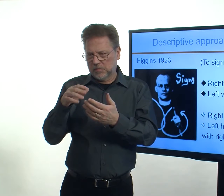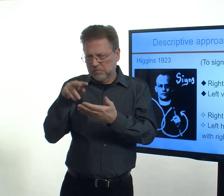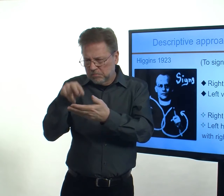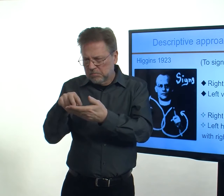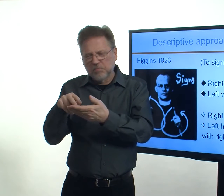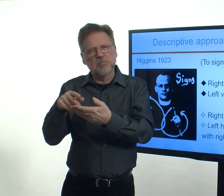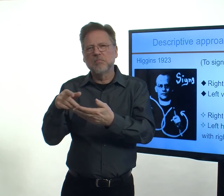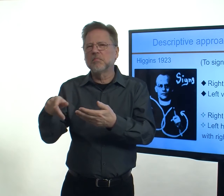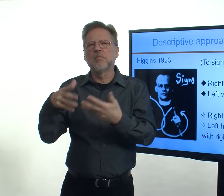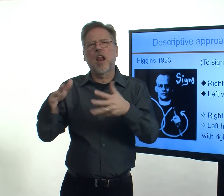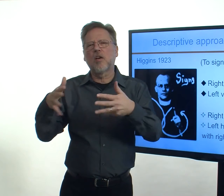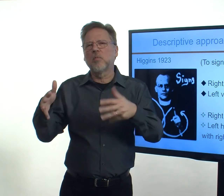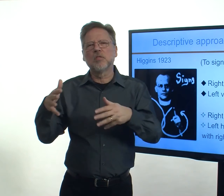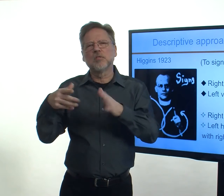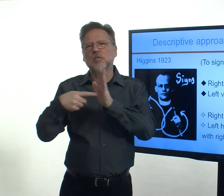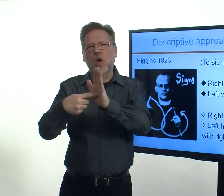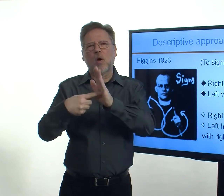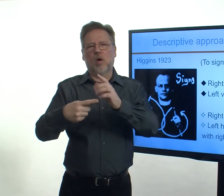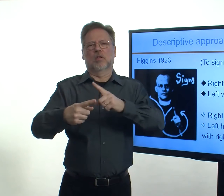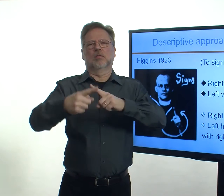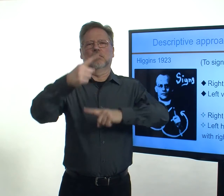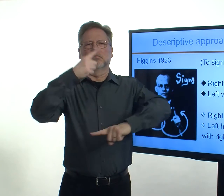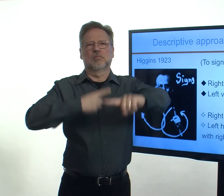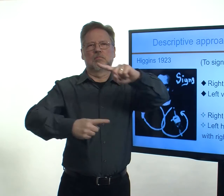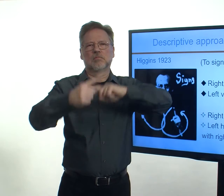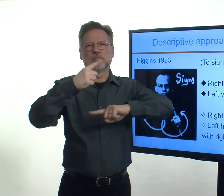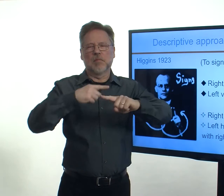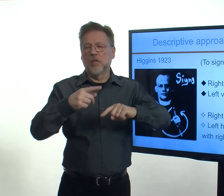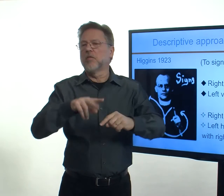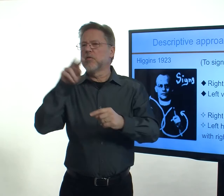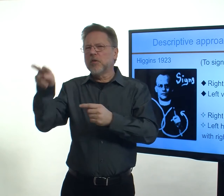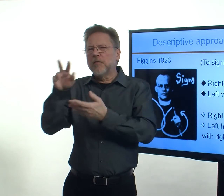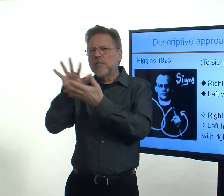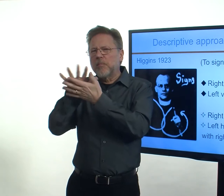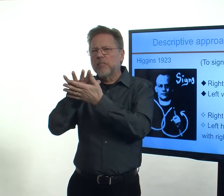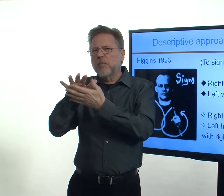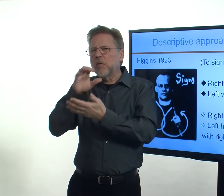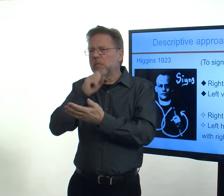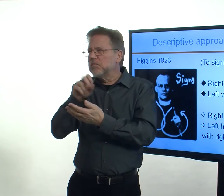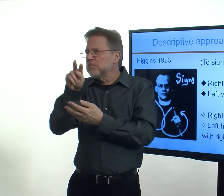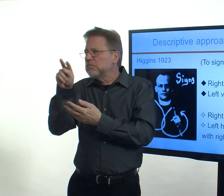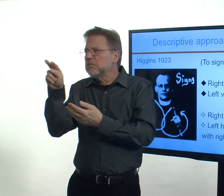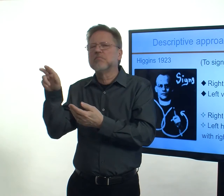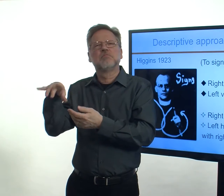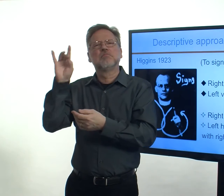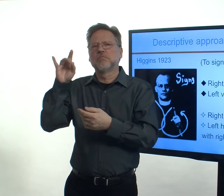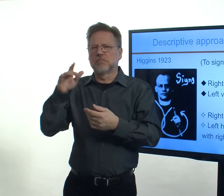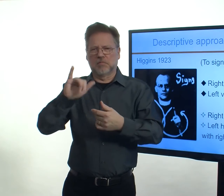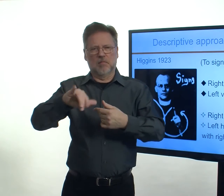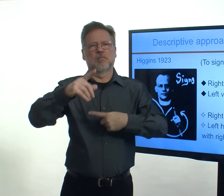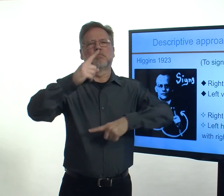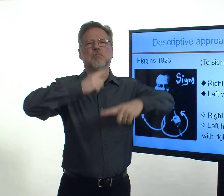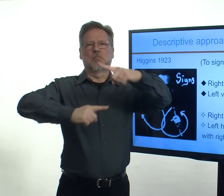those descriptions already show this articulation. If you look at the old films, it's also produced this